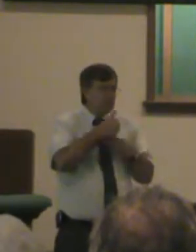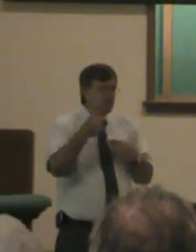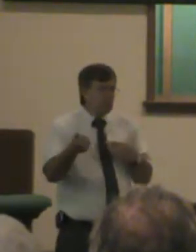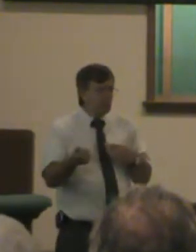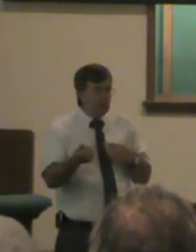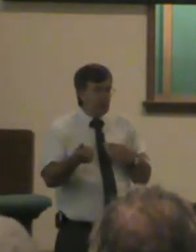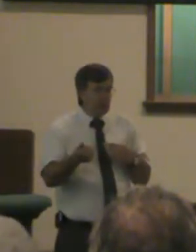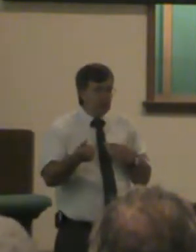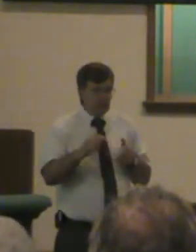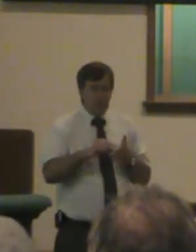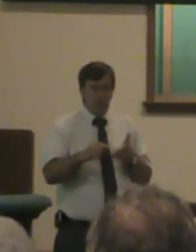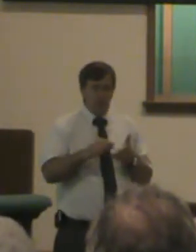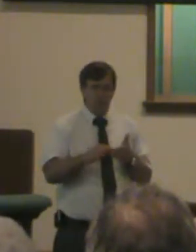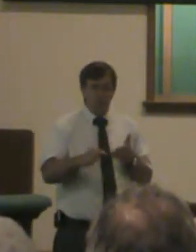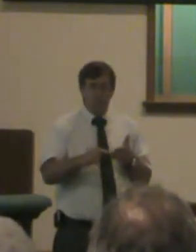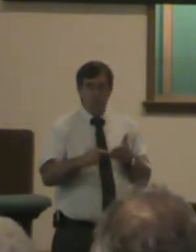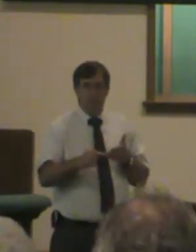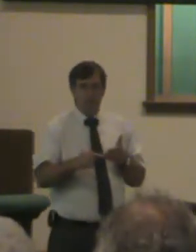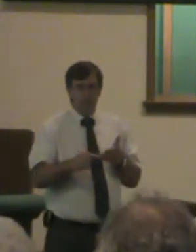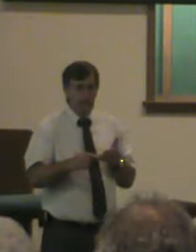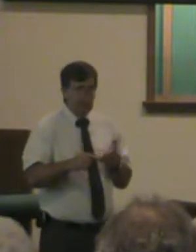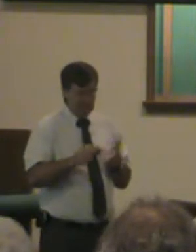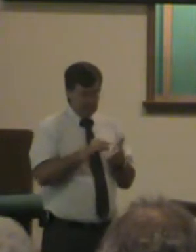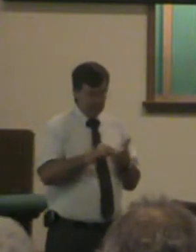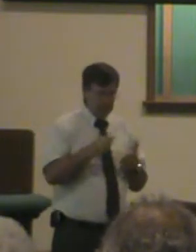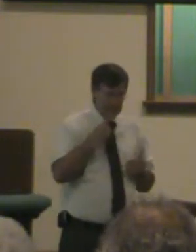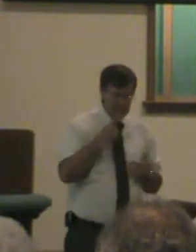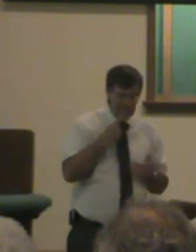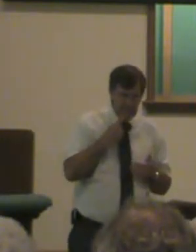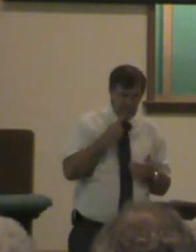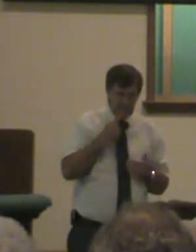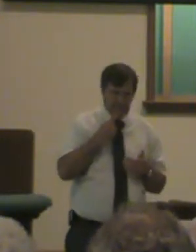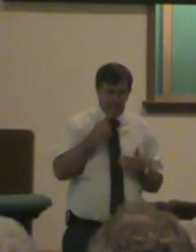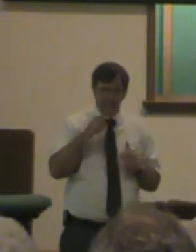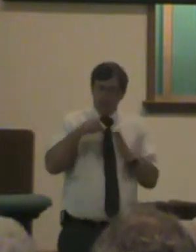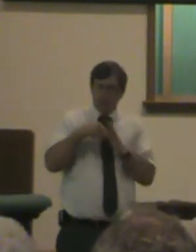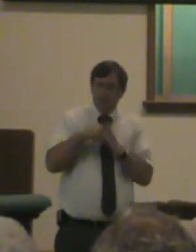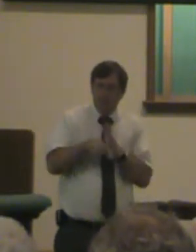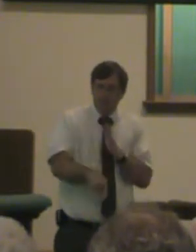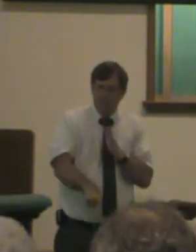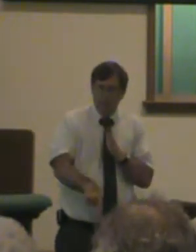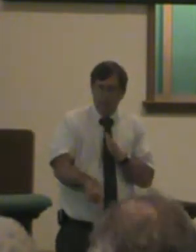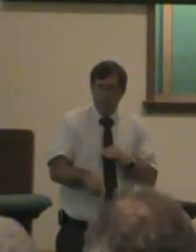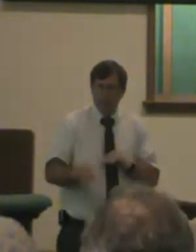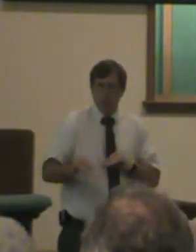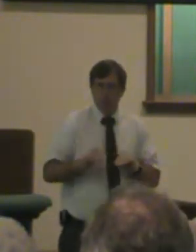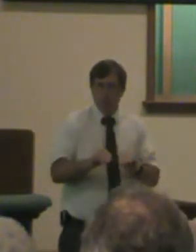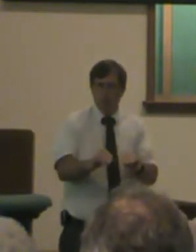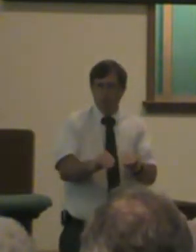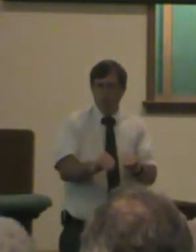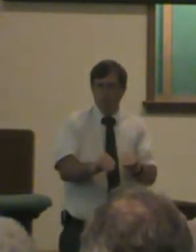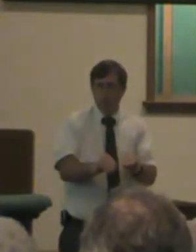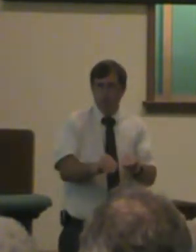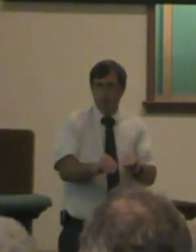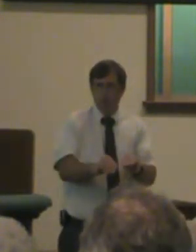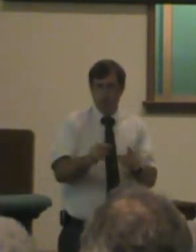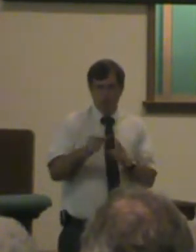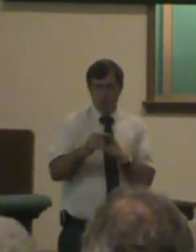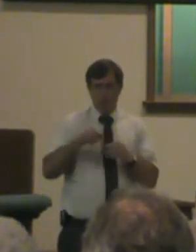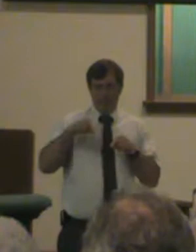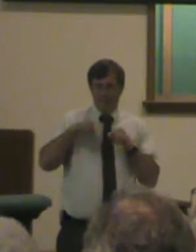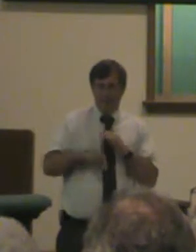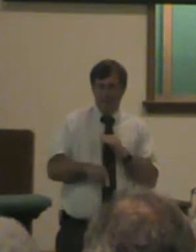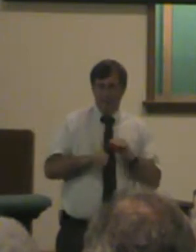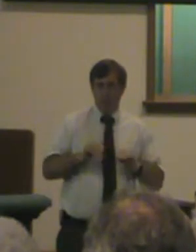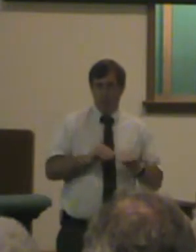he responded than just that one word. The passage says the idea, it says he was deeply moved. The word deeply moved